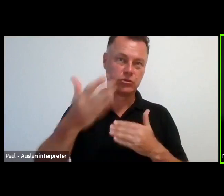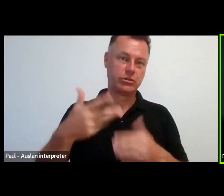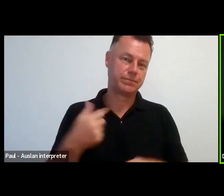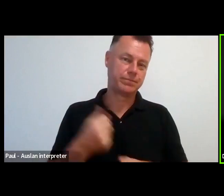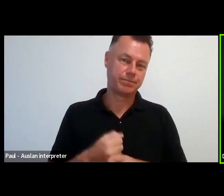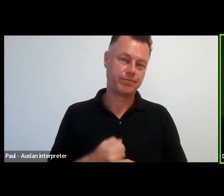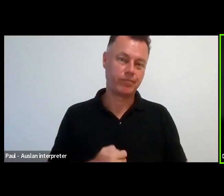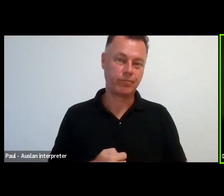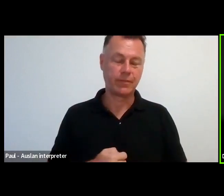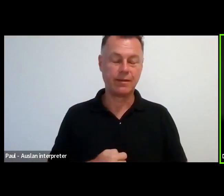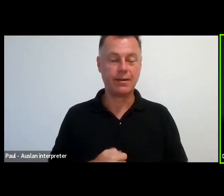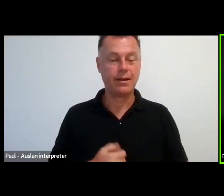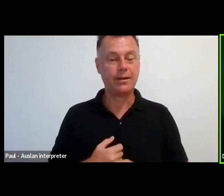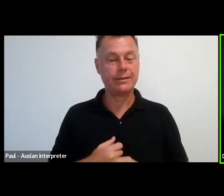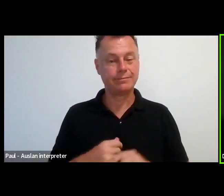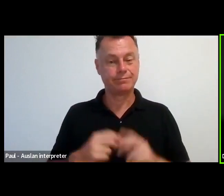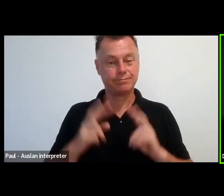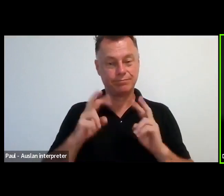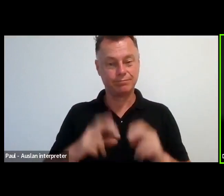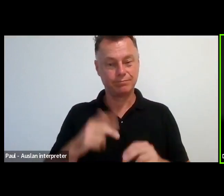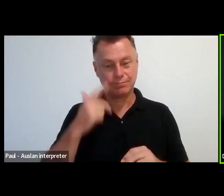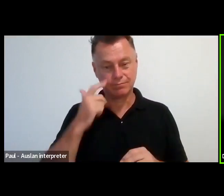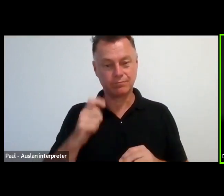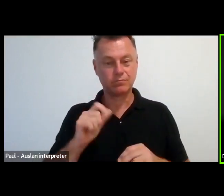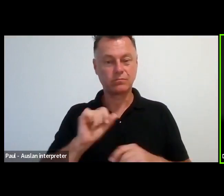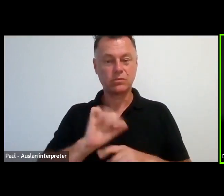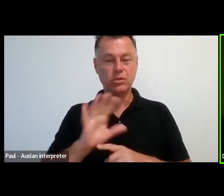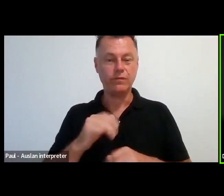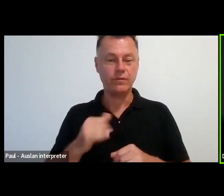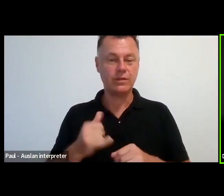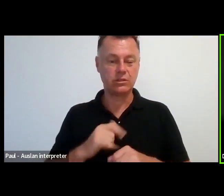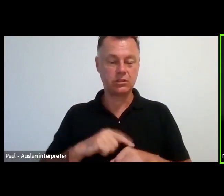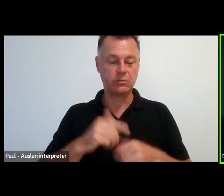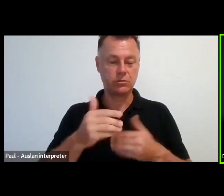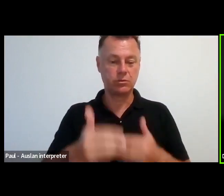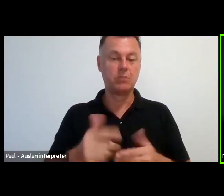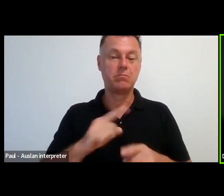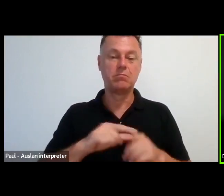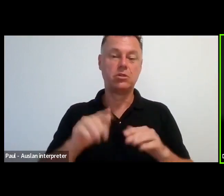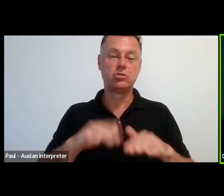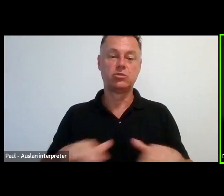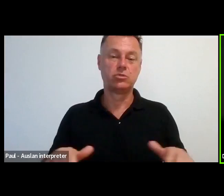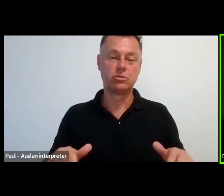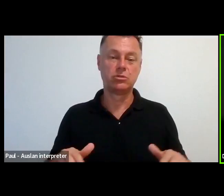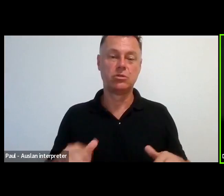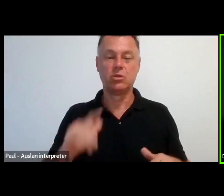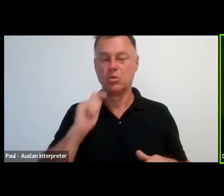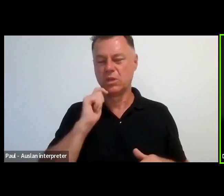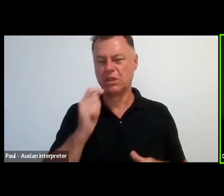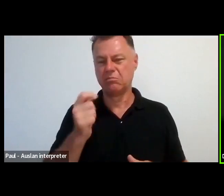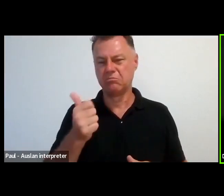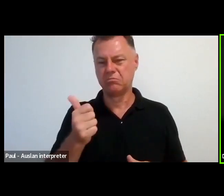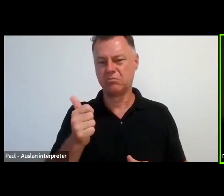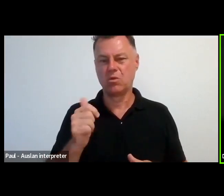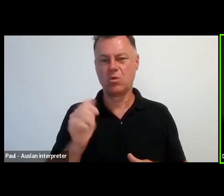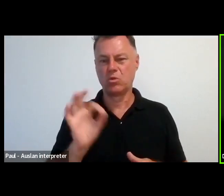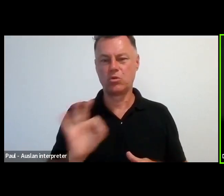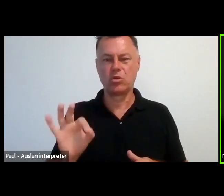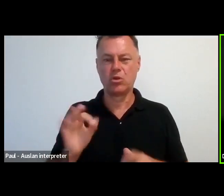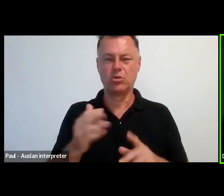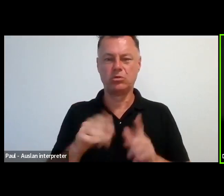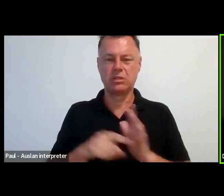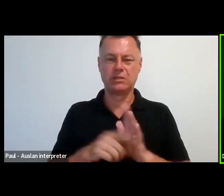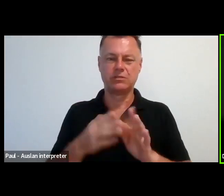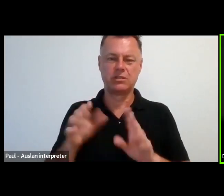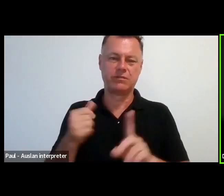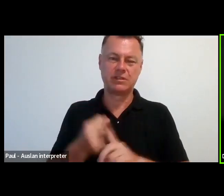we know about the effects of the COVID vaccine in the short term are that most kids will have little to no side effects, and the side effects that